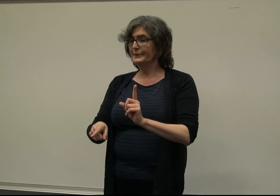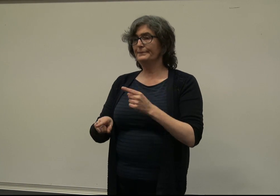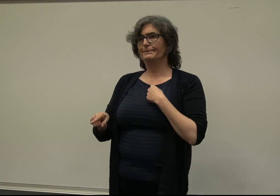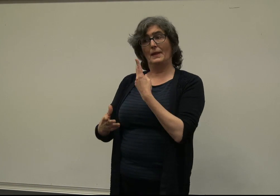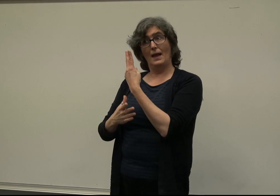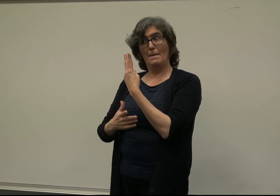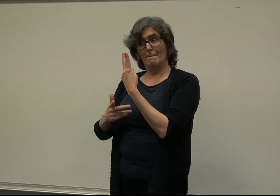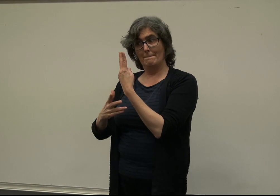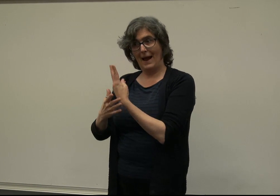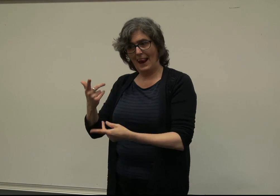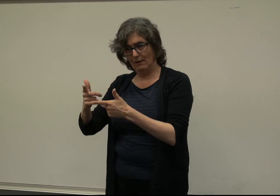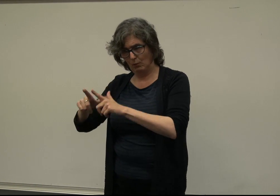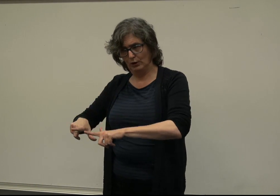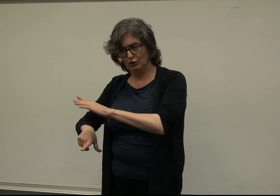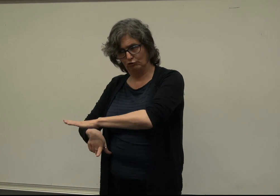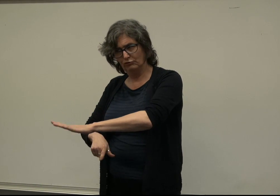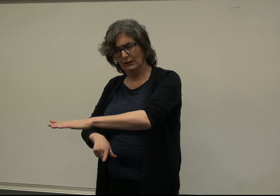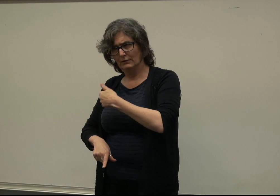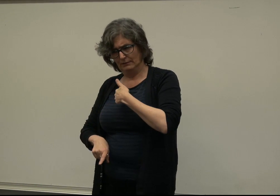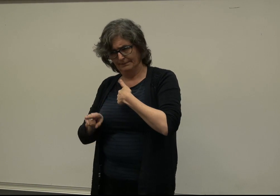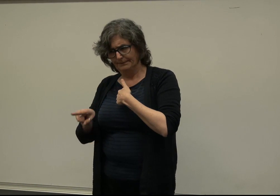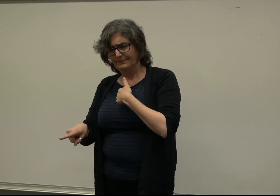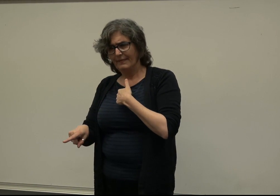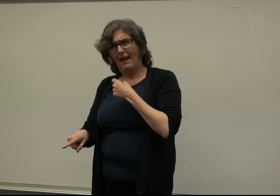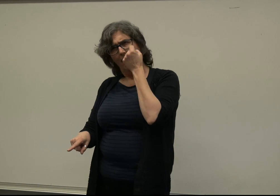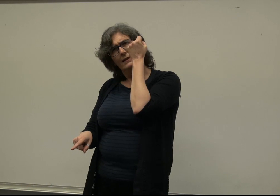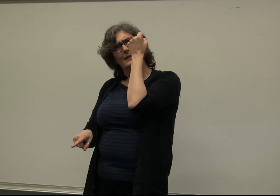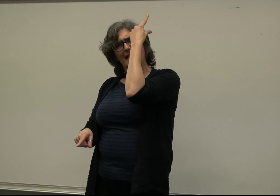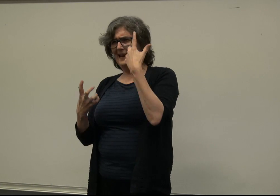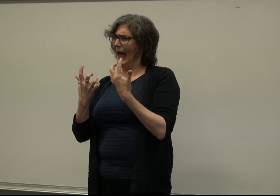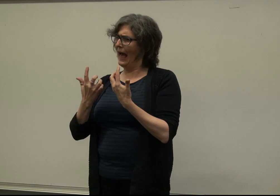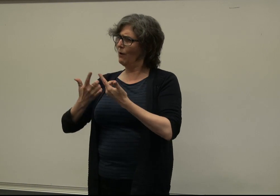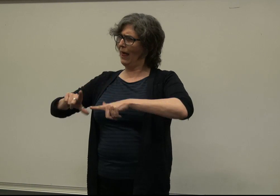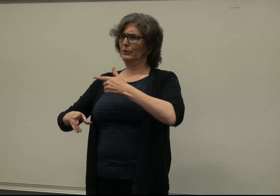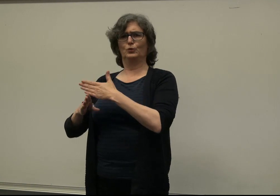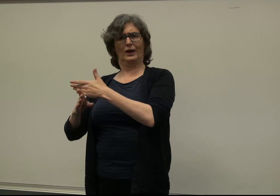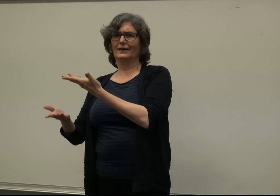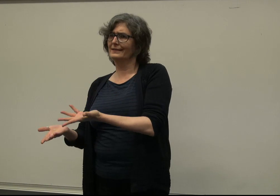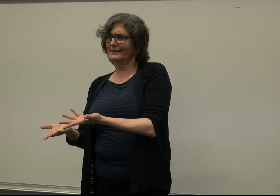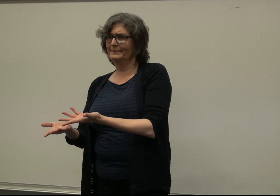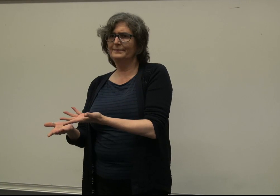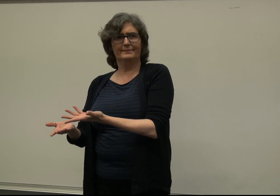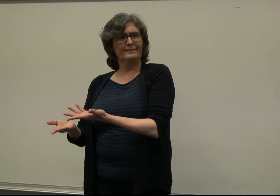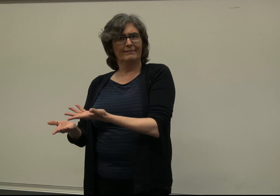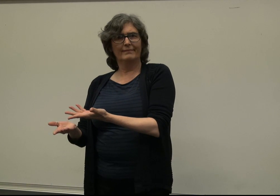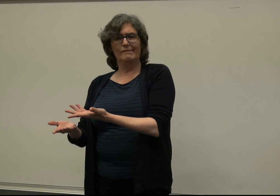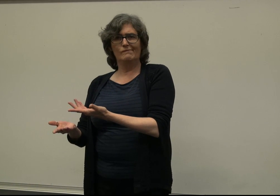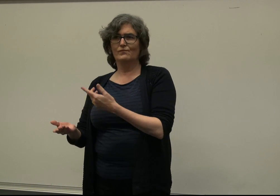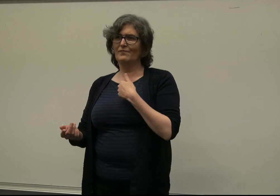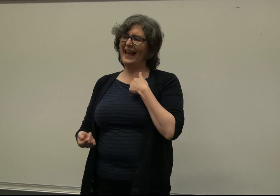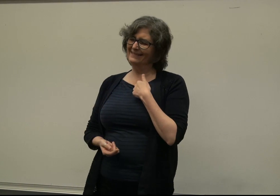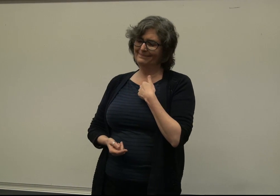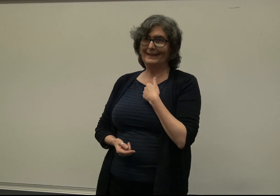in general. And I'm saying know how language works in scare